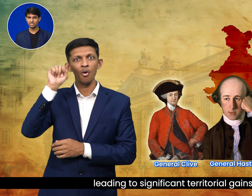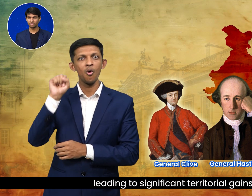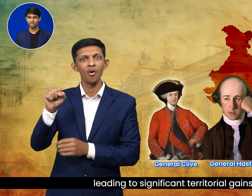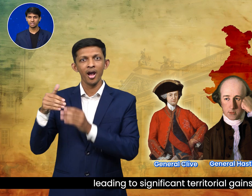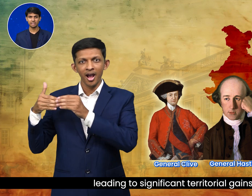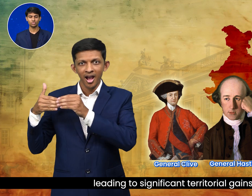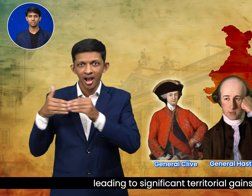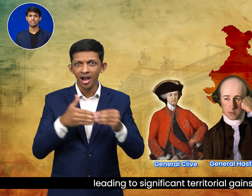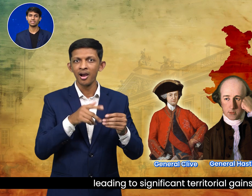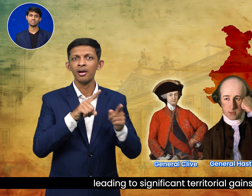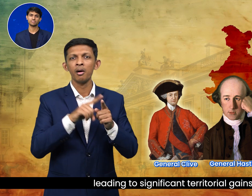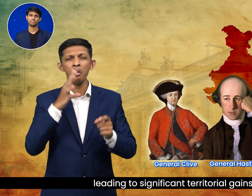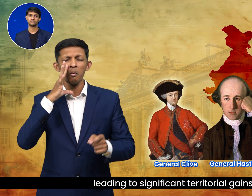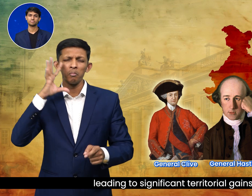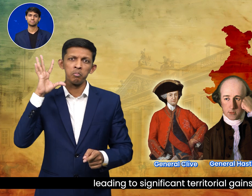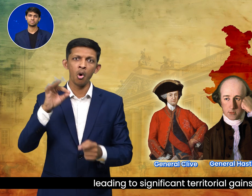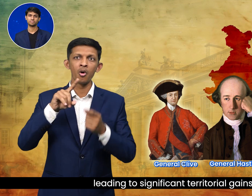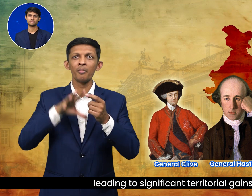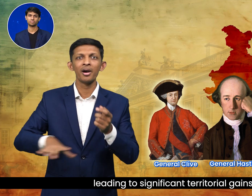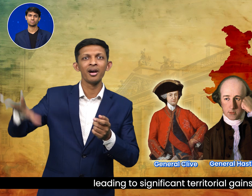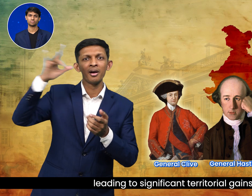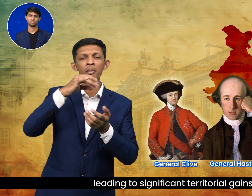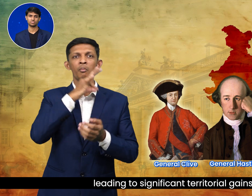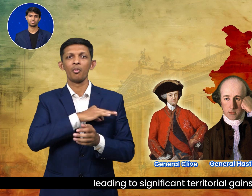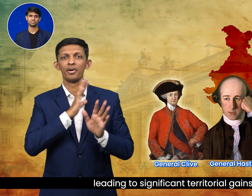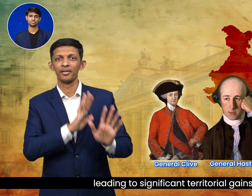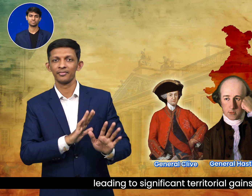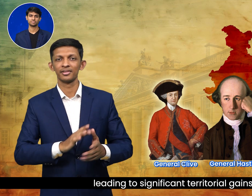to significant territorial gains.